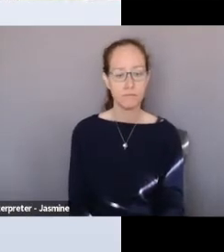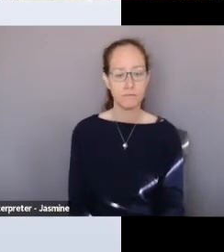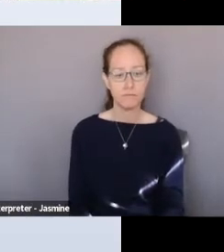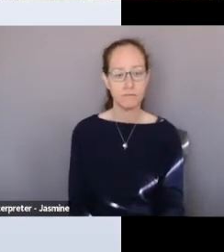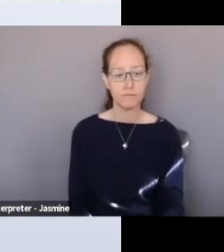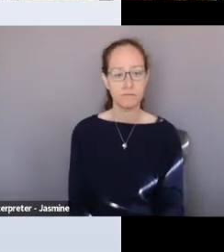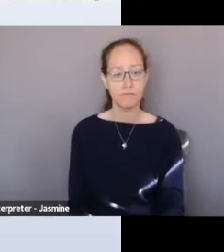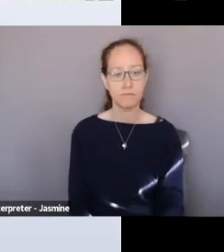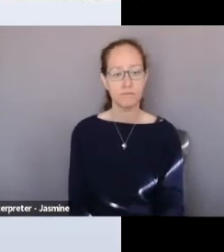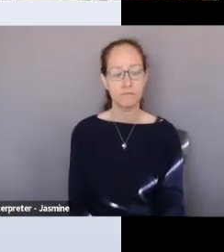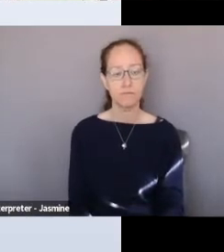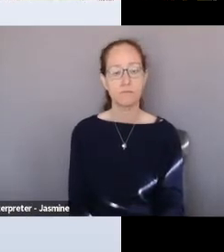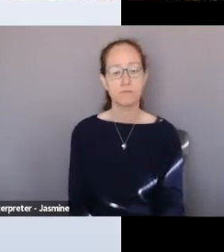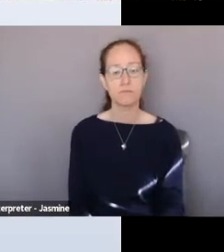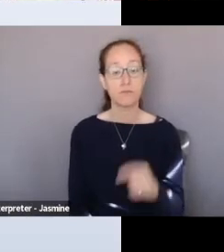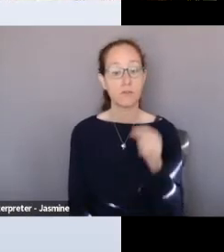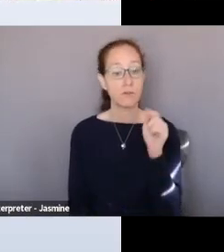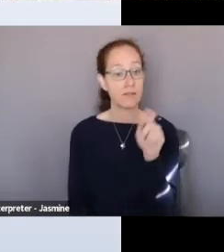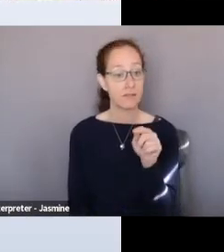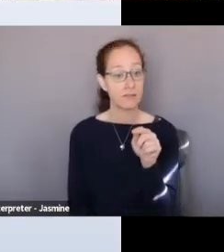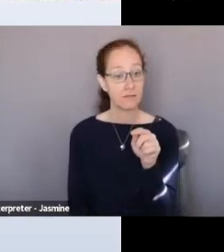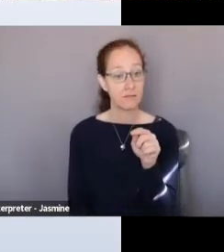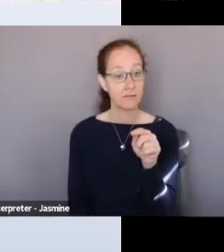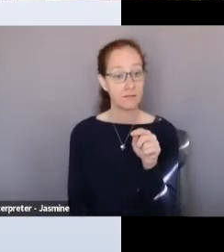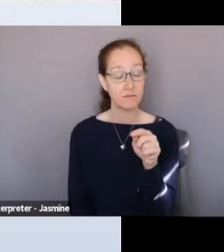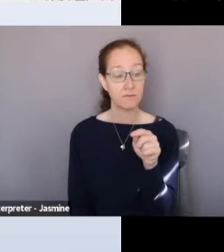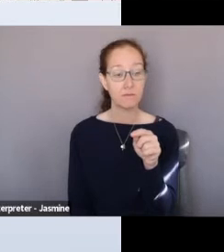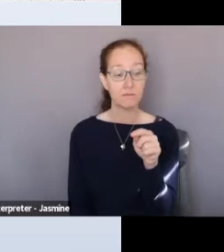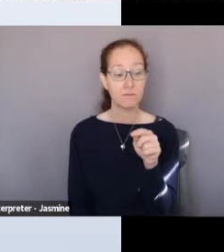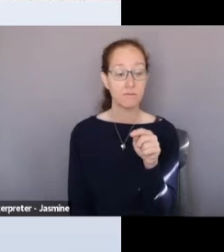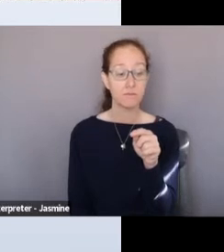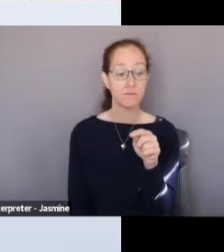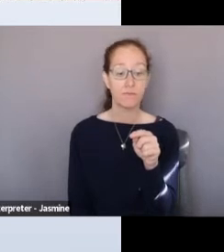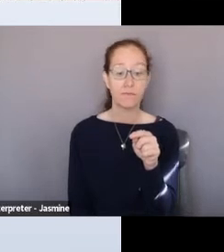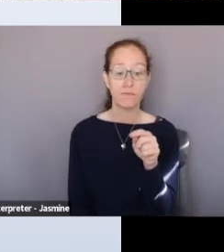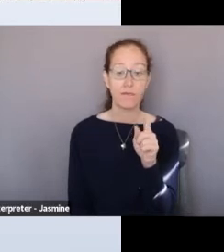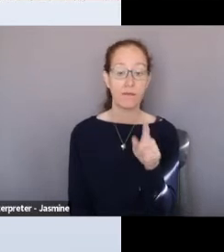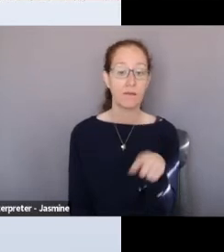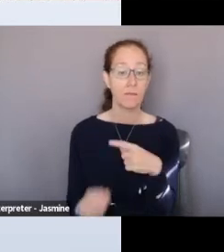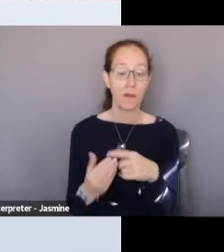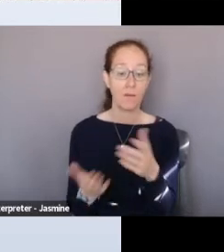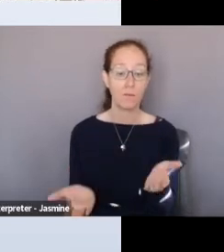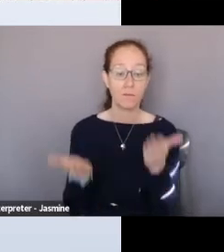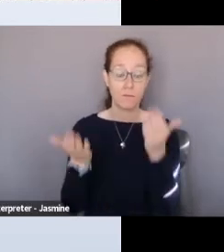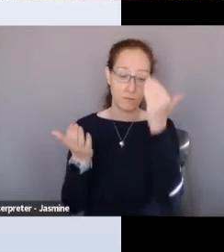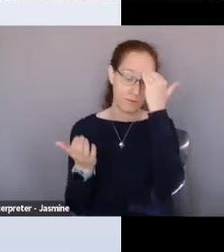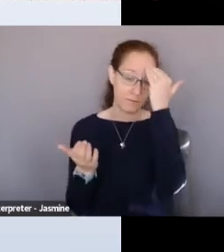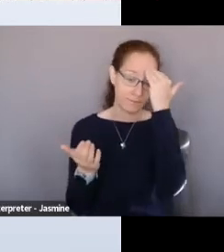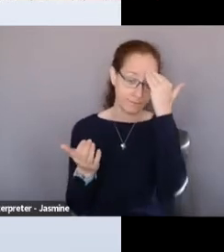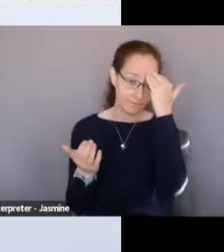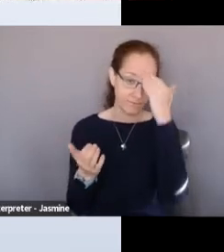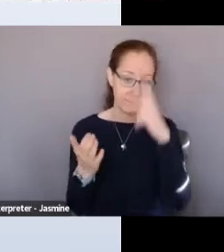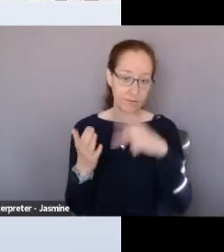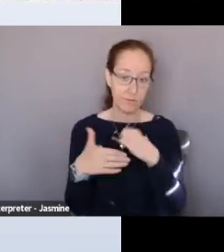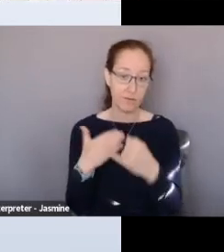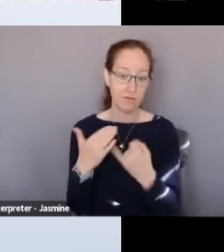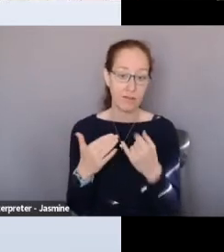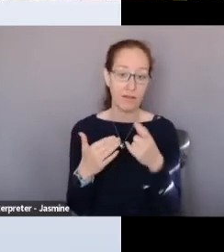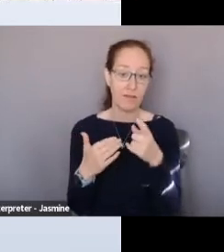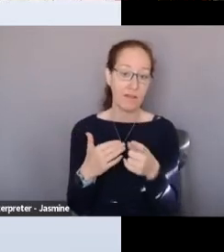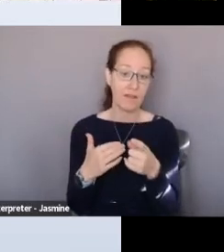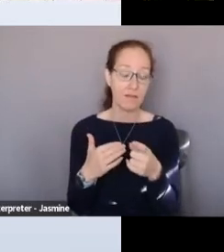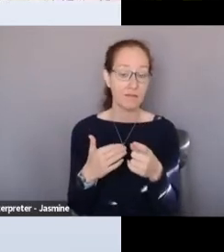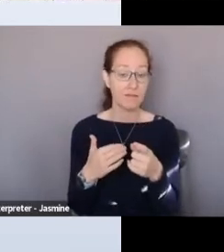So this is, I guess, an awareness raising project, really. Wayside Story is a project with a photographer that